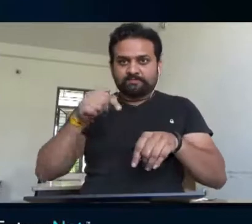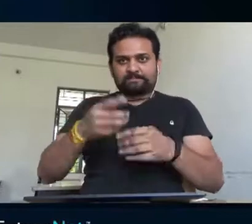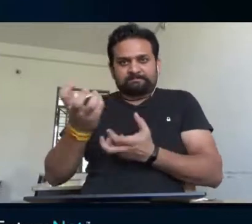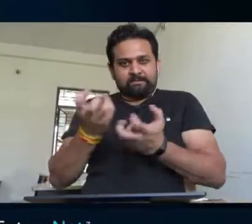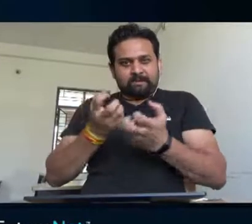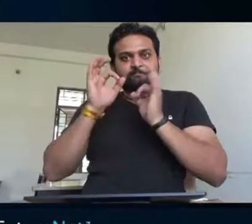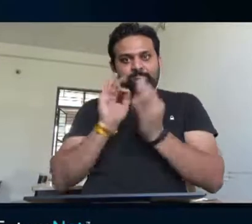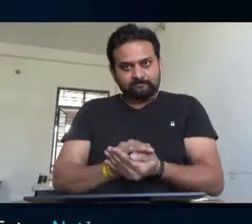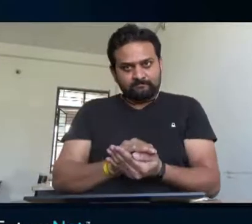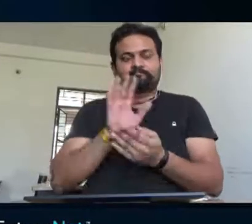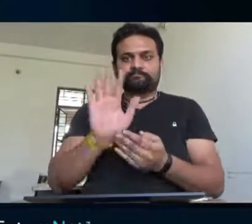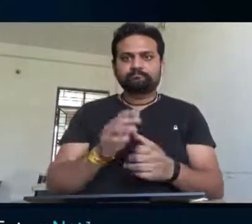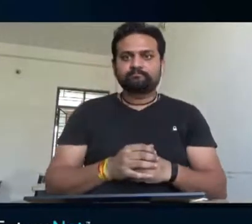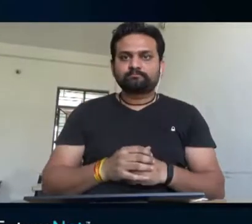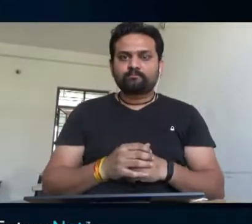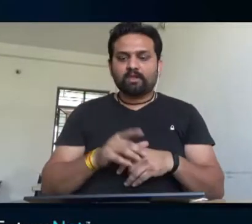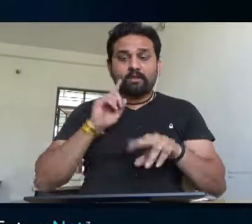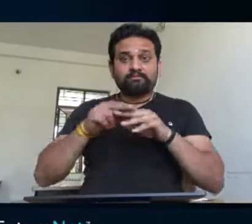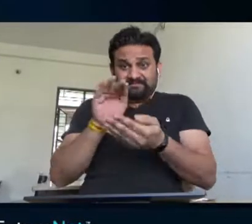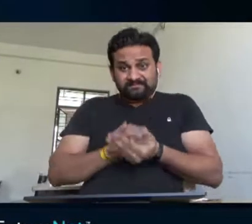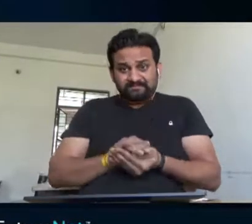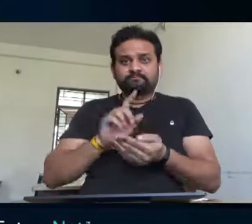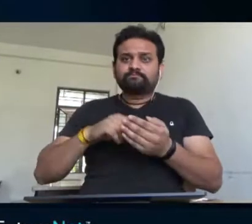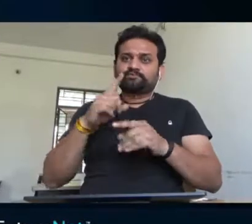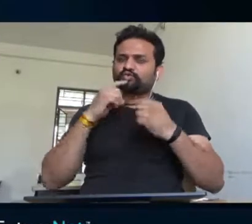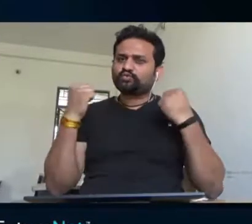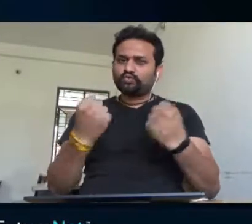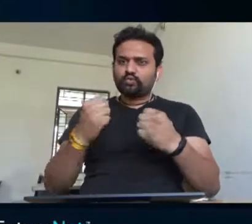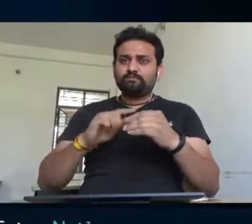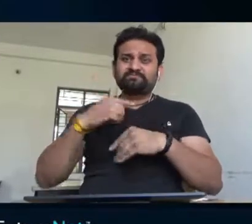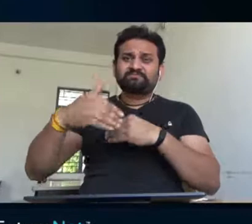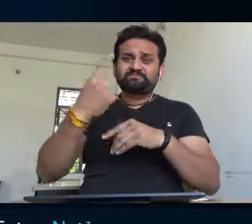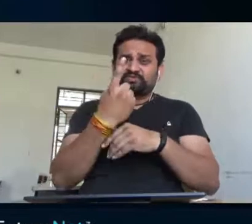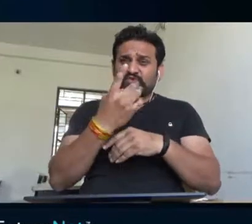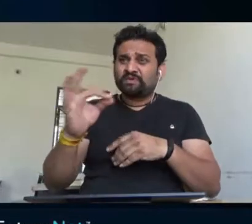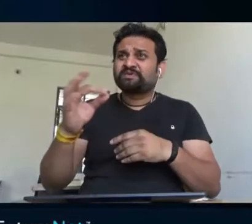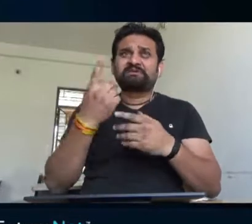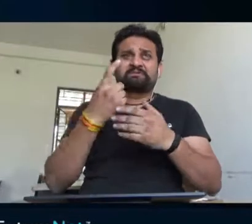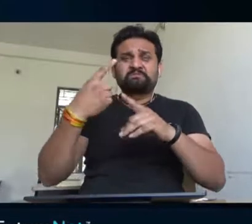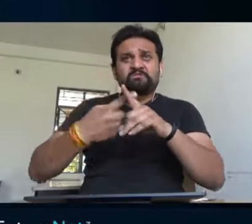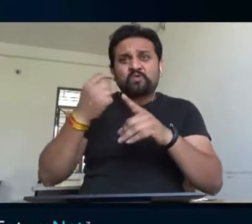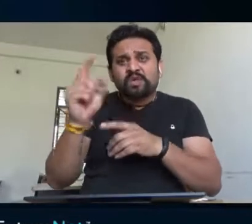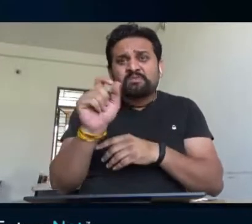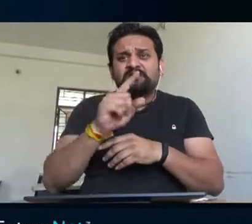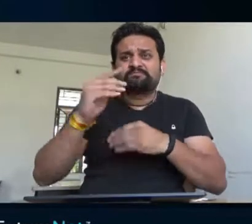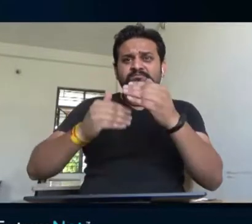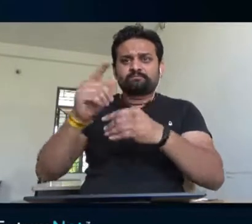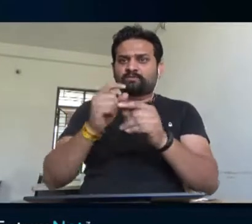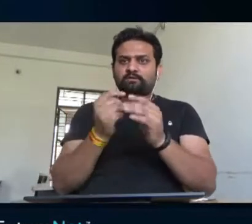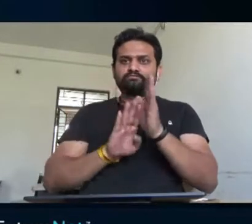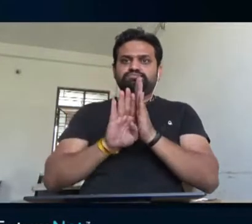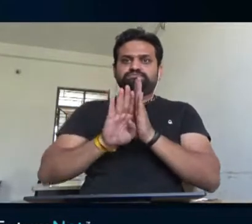will explain you why it will growing up very, very strong in the next weeks, months, and of course years. And that's the point.